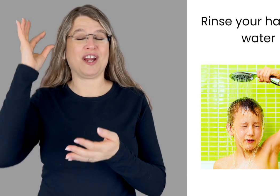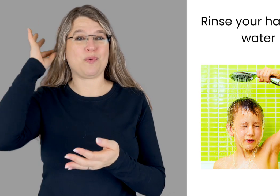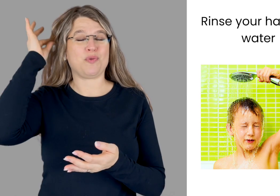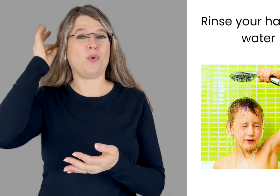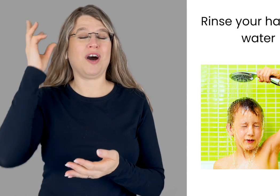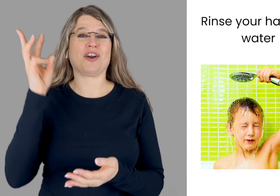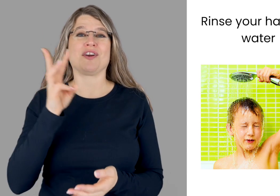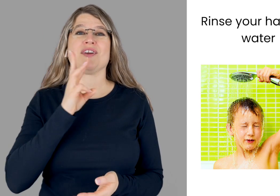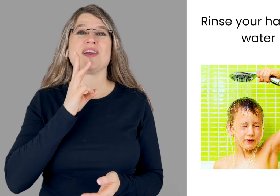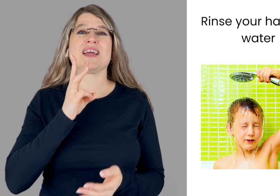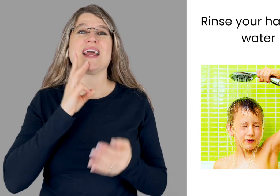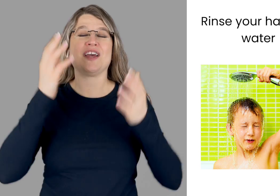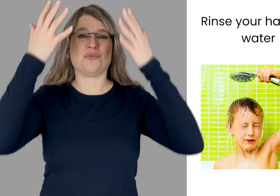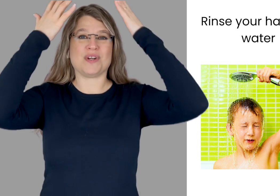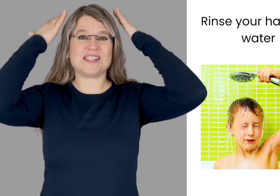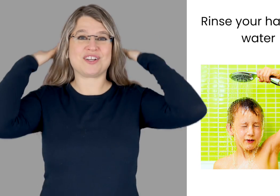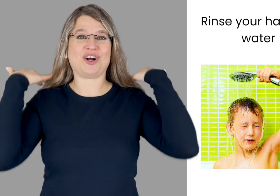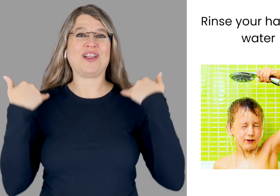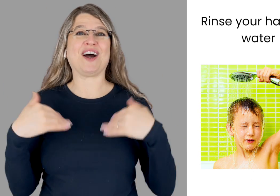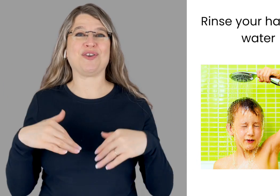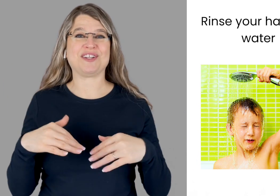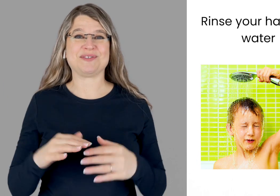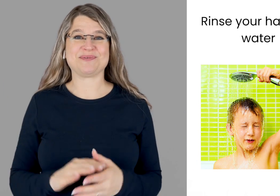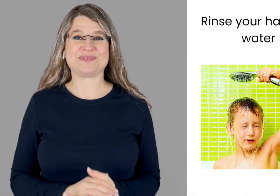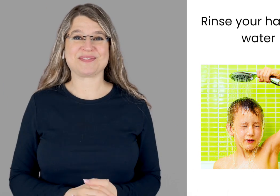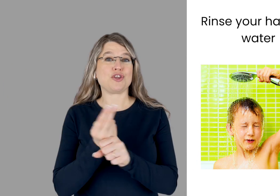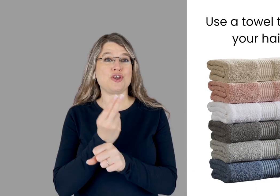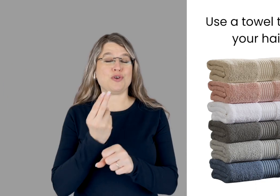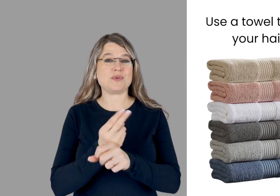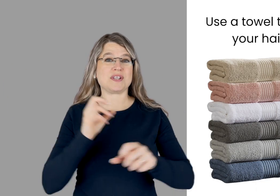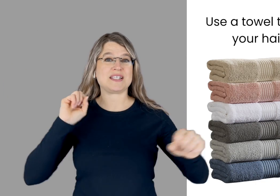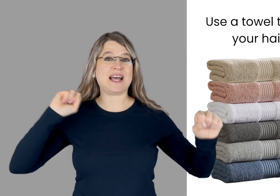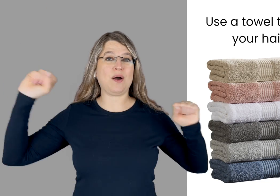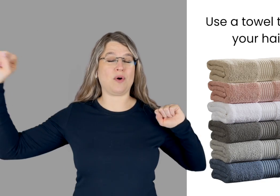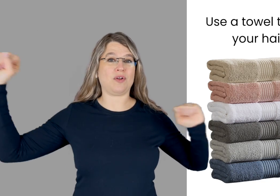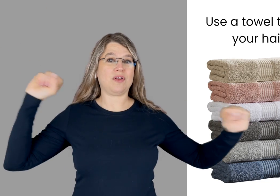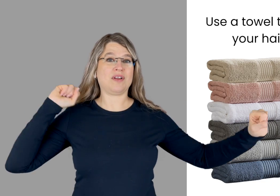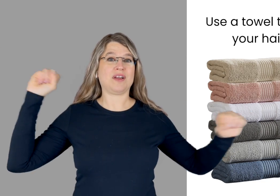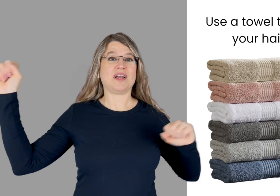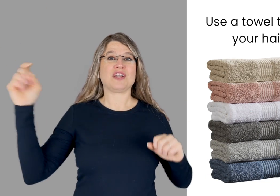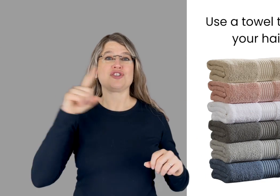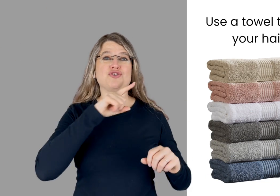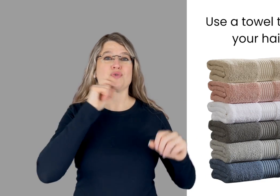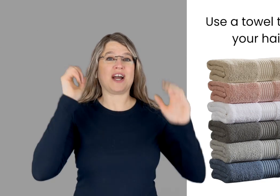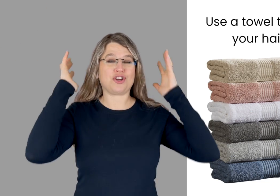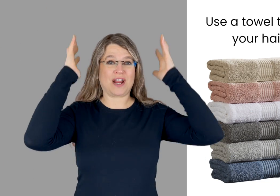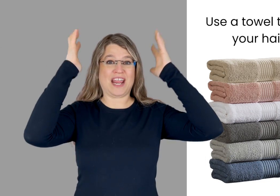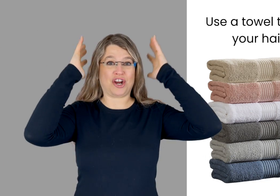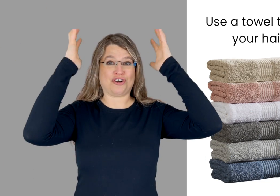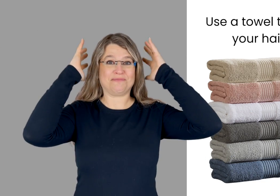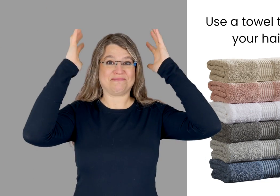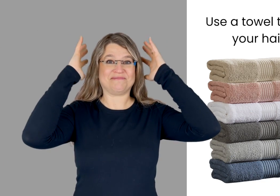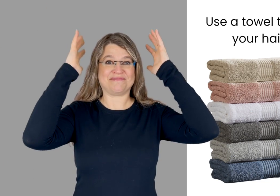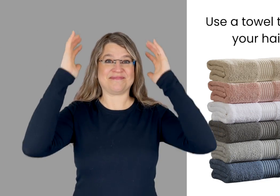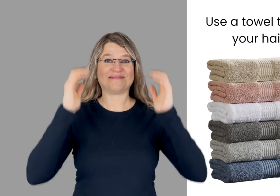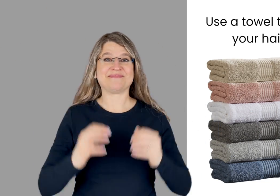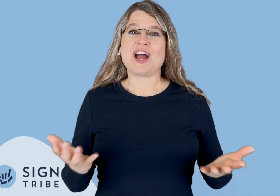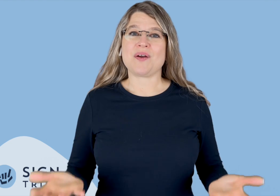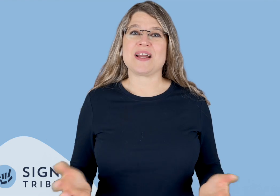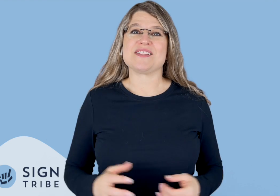with water and rinse it all out. Use a towel to dry your hair. All right, so